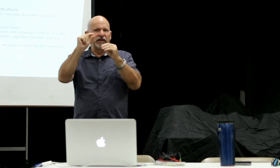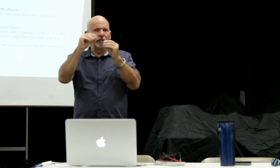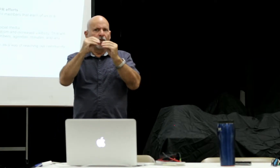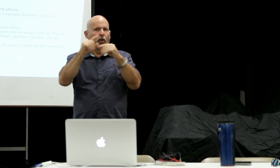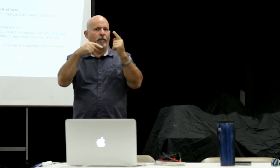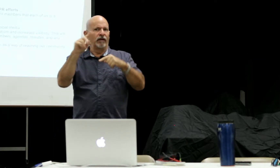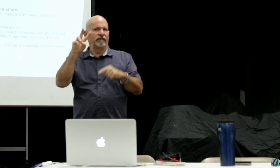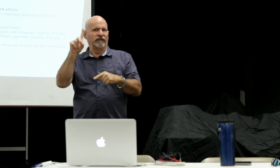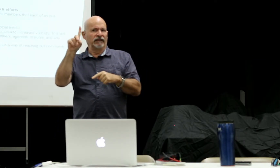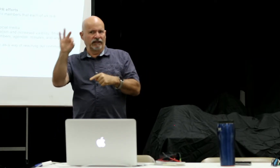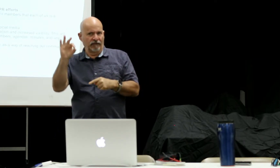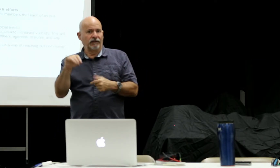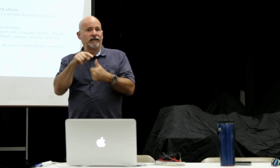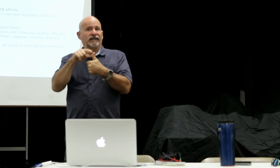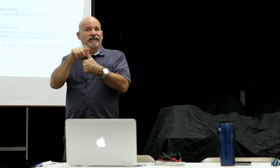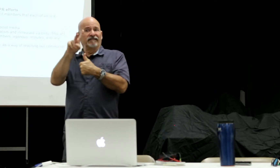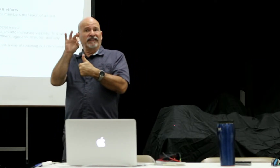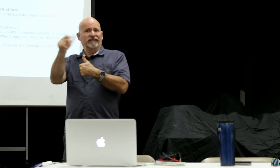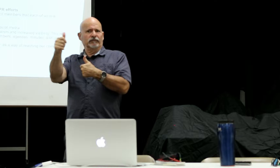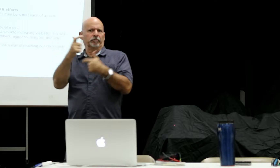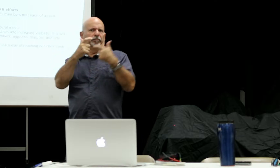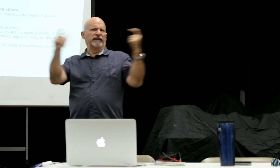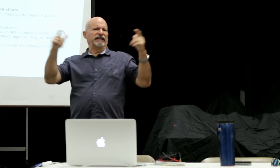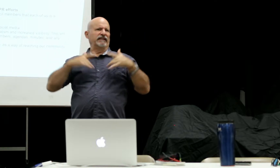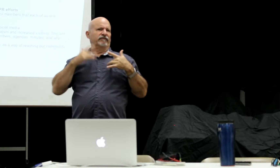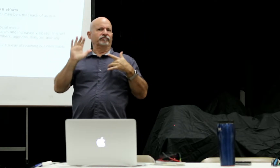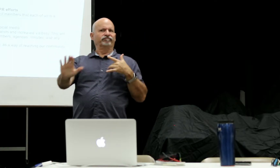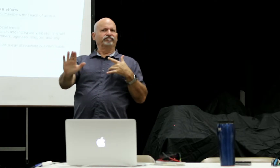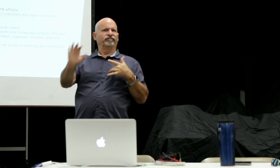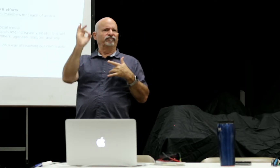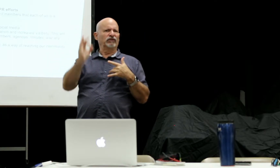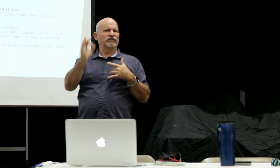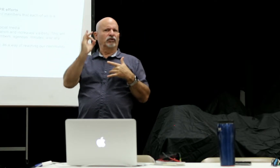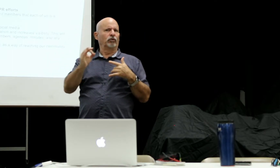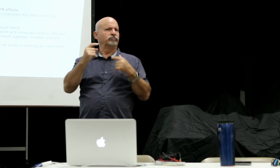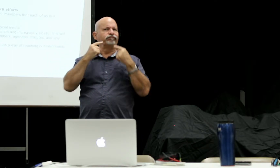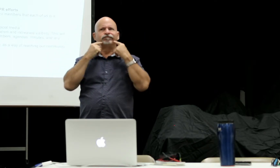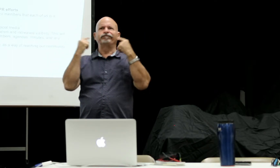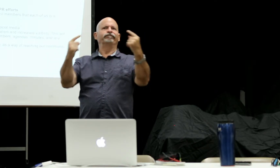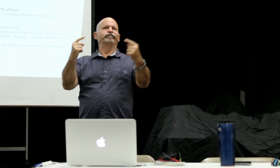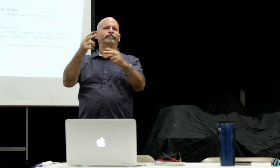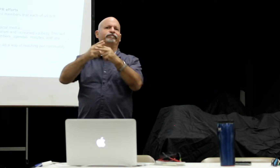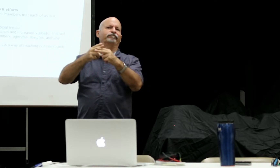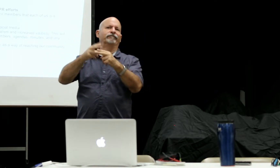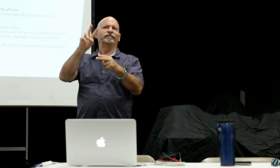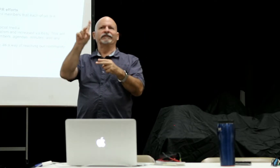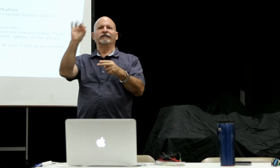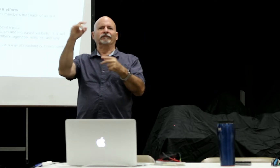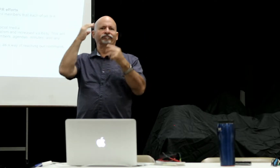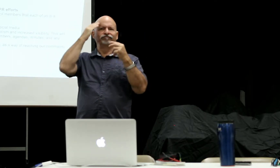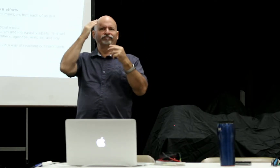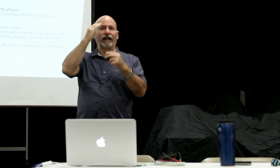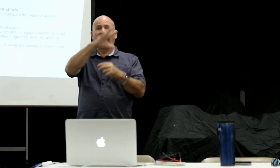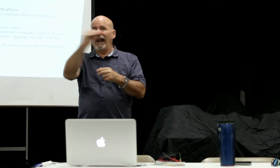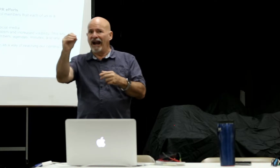Michelle will talk a little bit more about VDF, and it is the largest event that we have for the deaf community in Fresno.